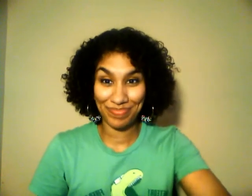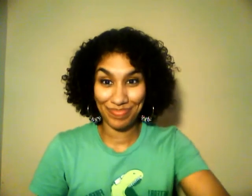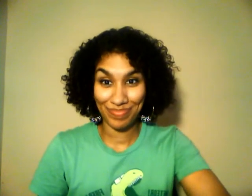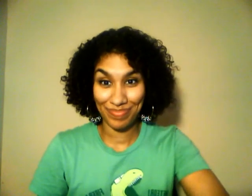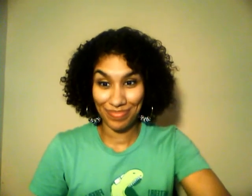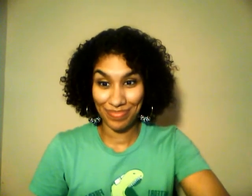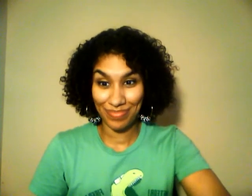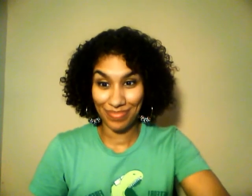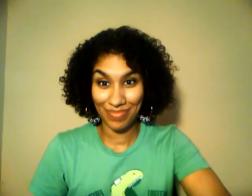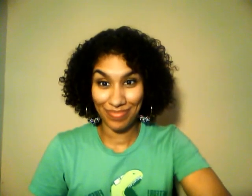We're And keep it You